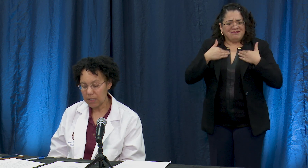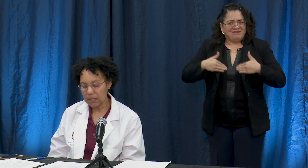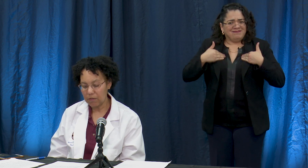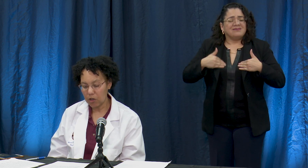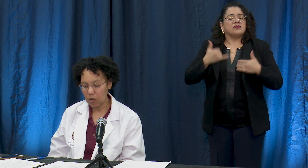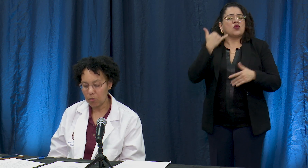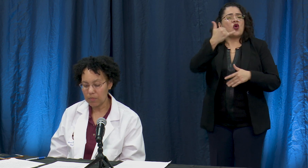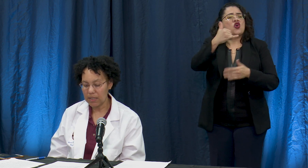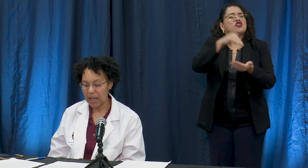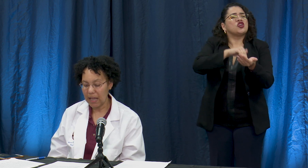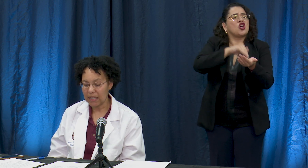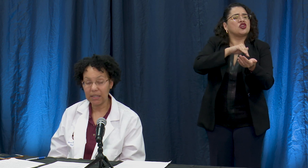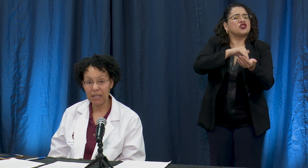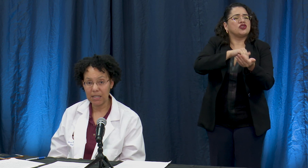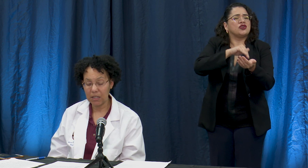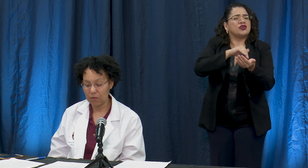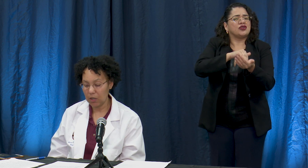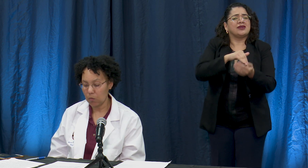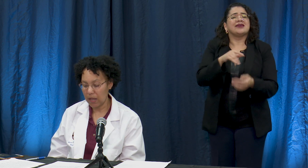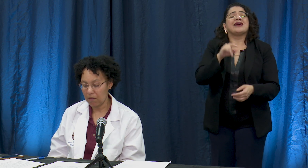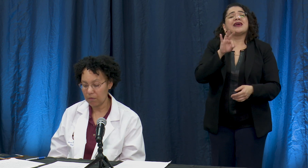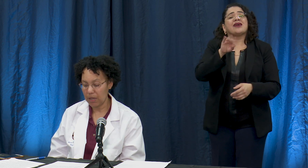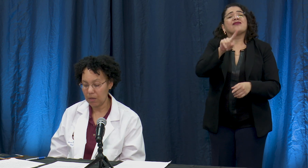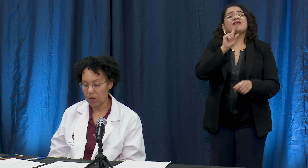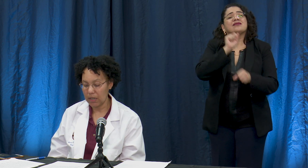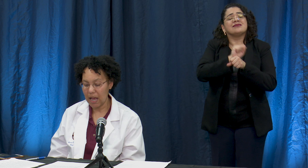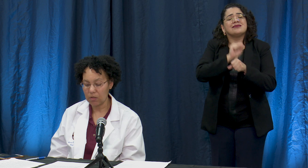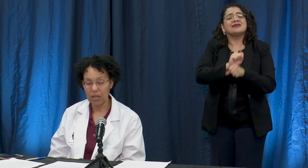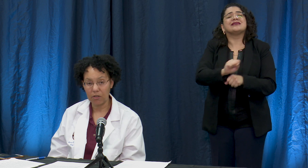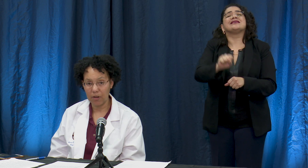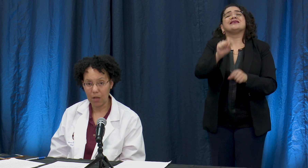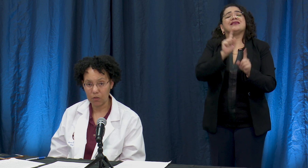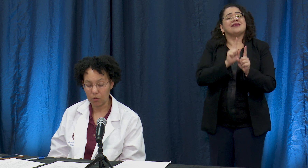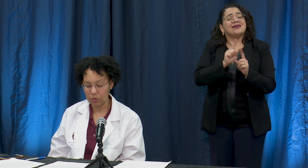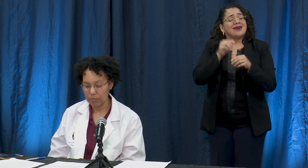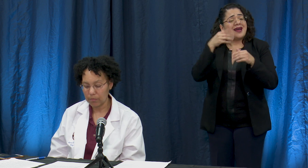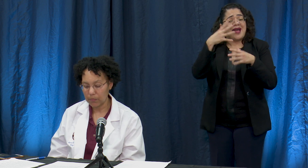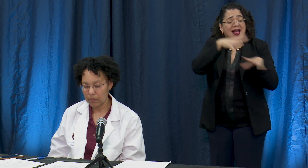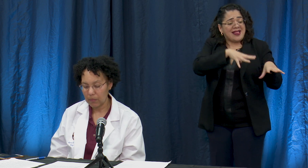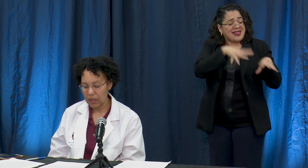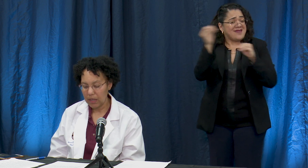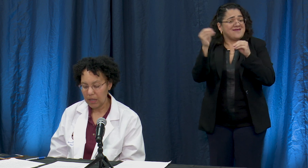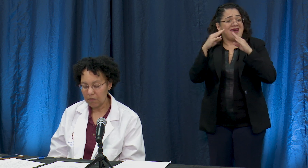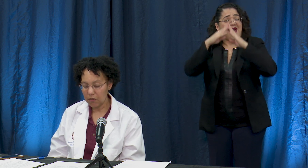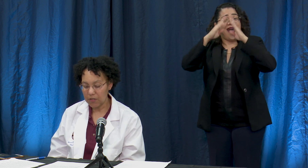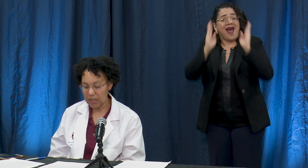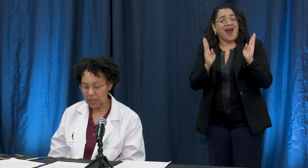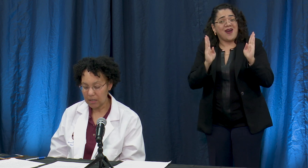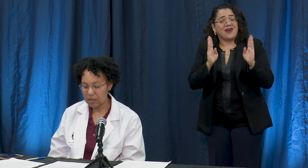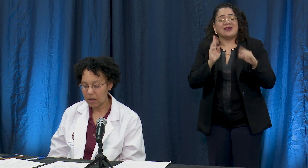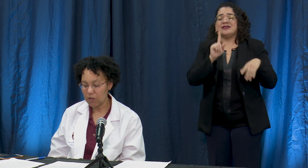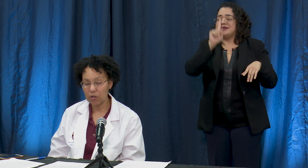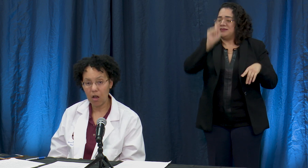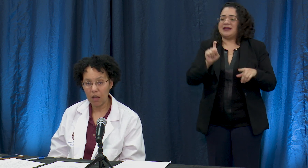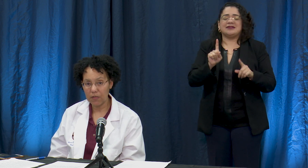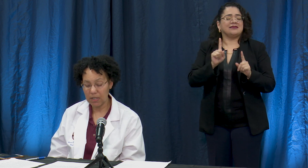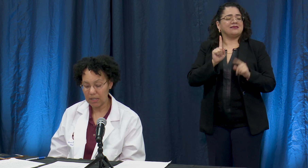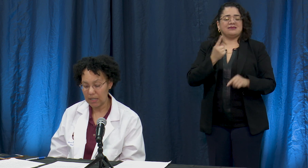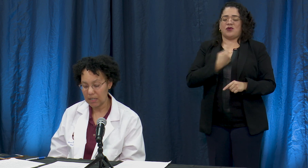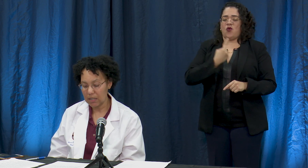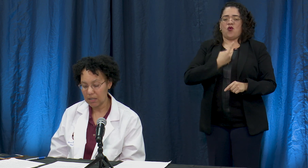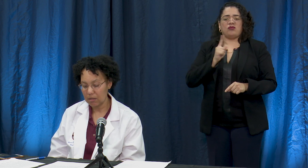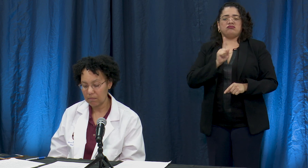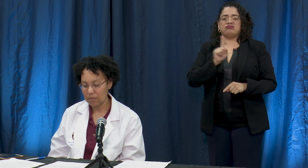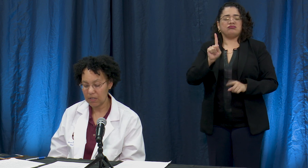when you must leave your home, stay at least 6 feet away from anyone outside your household. If you're sick, cover your coughs